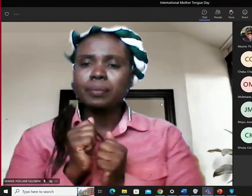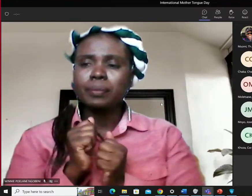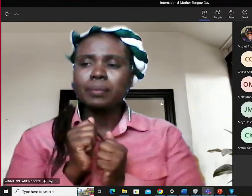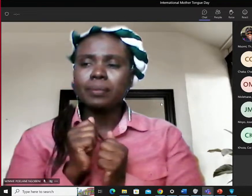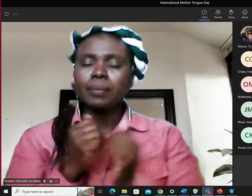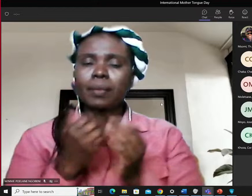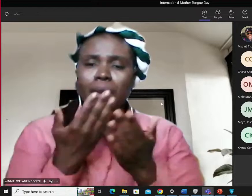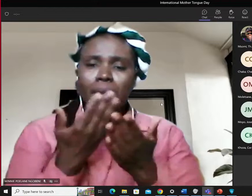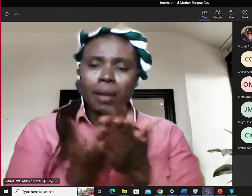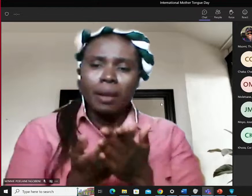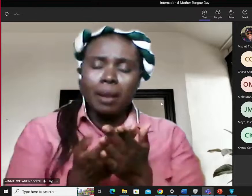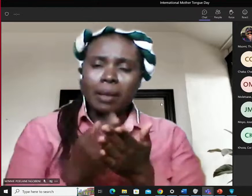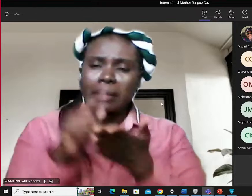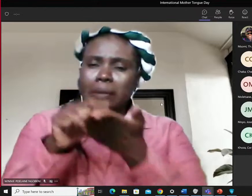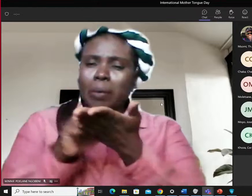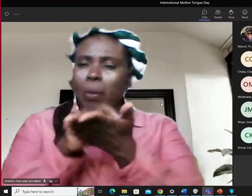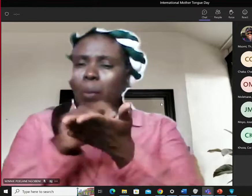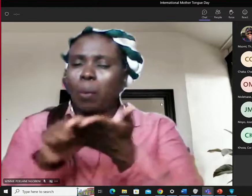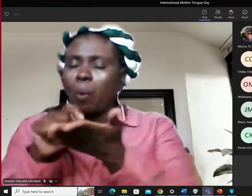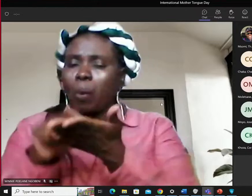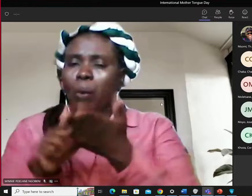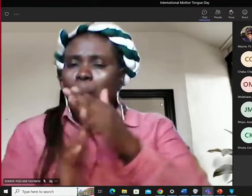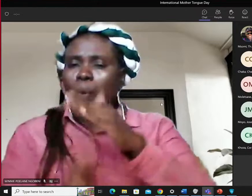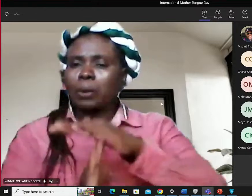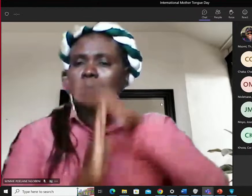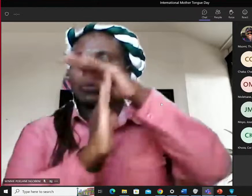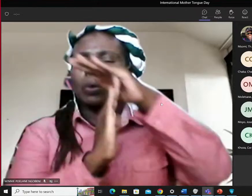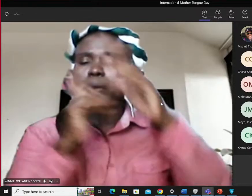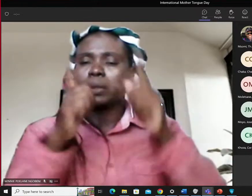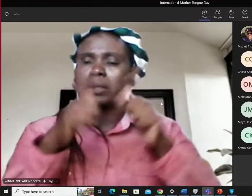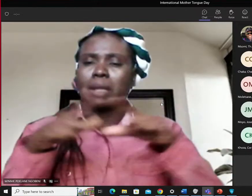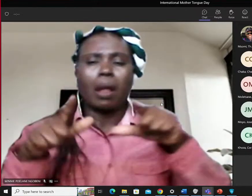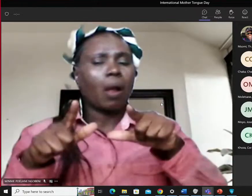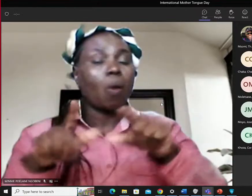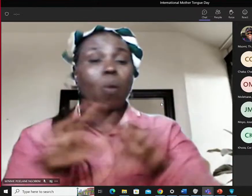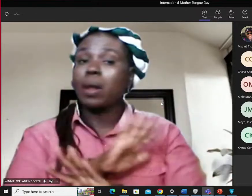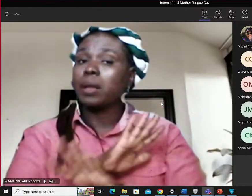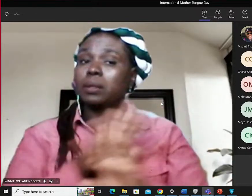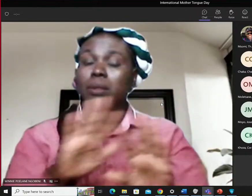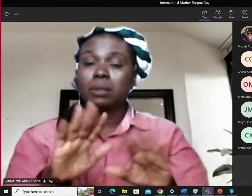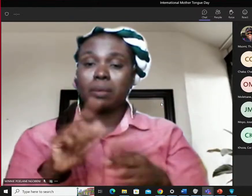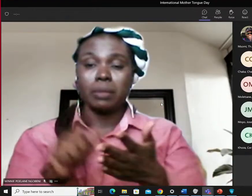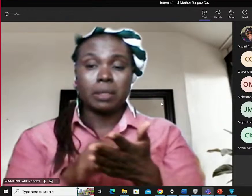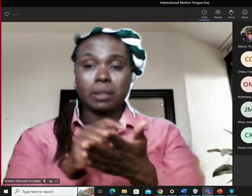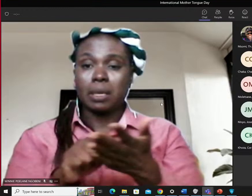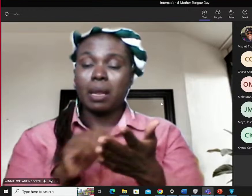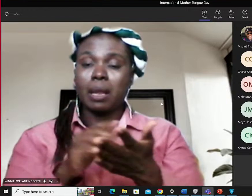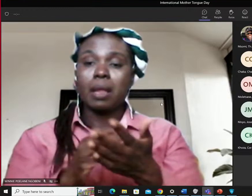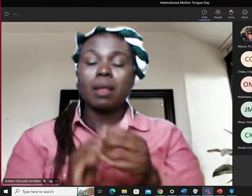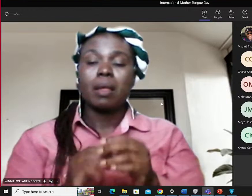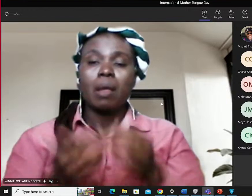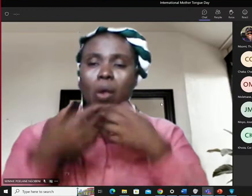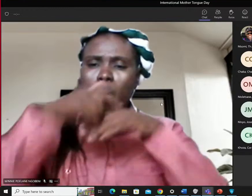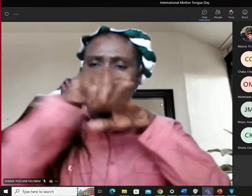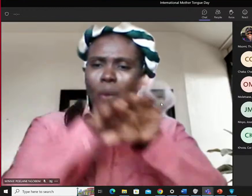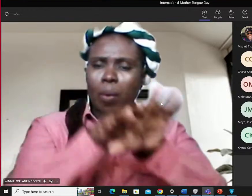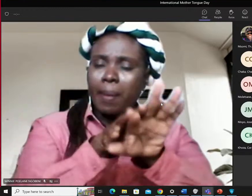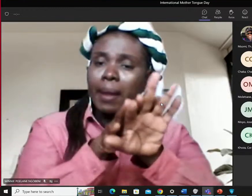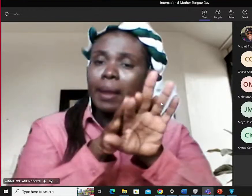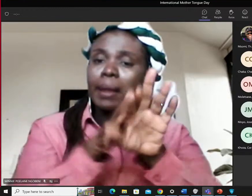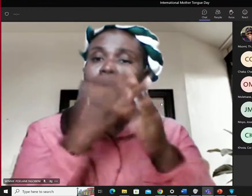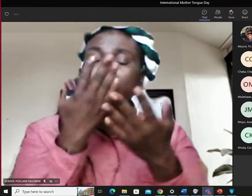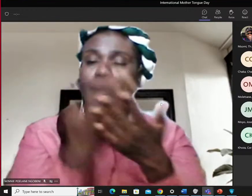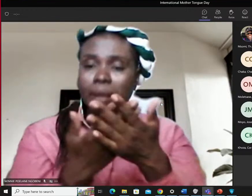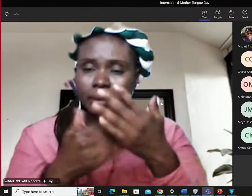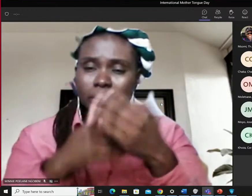mistake by banning sign language altogether. The combined method consists of